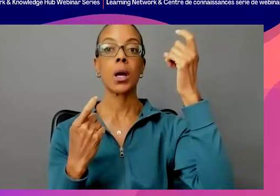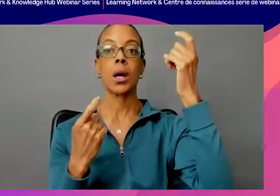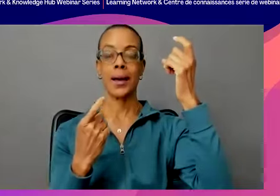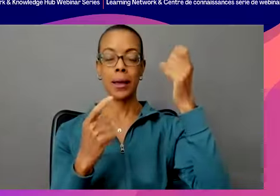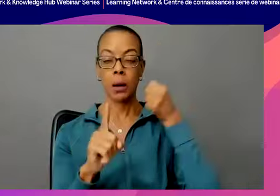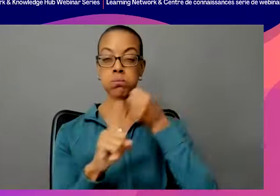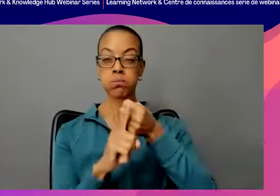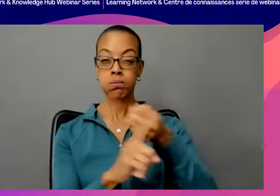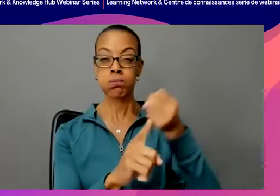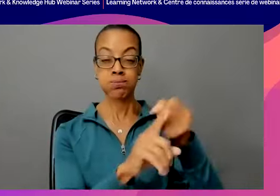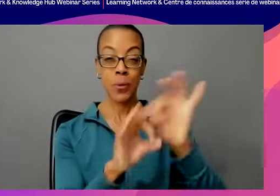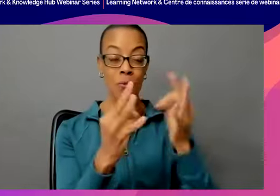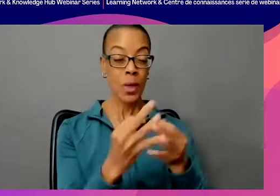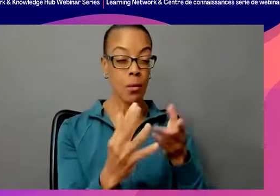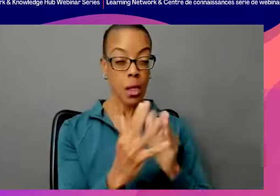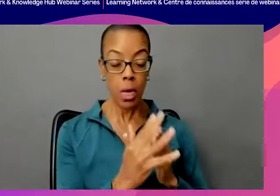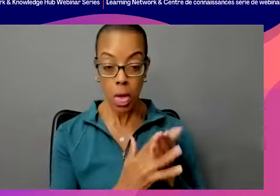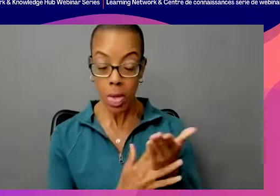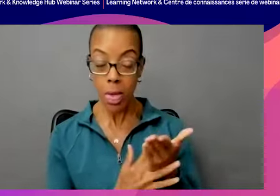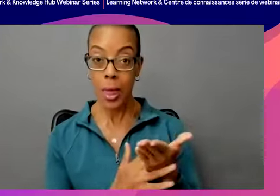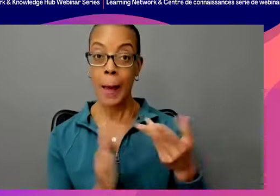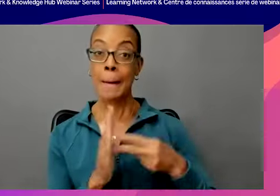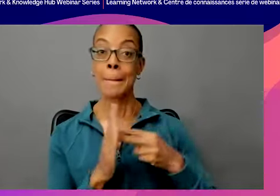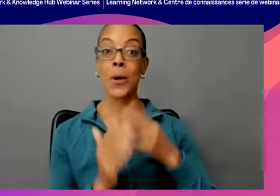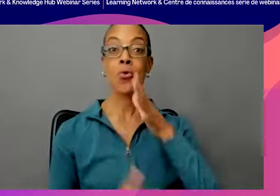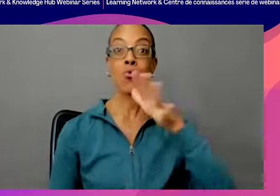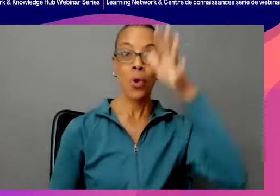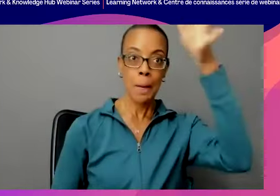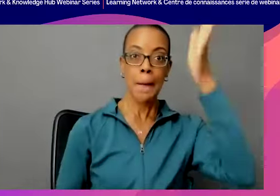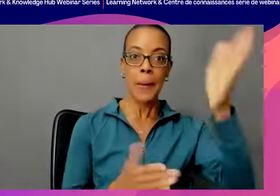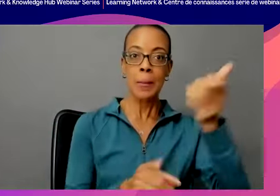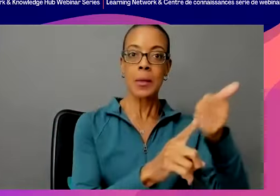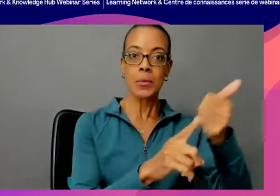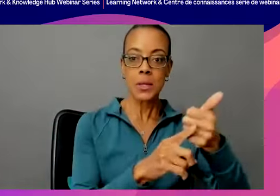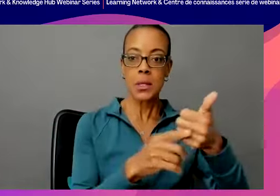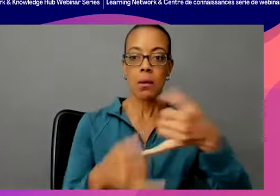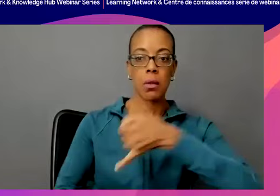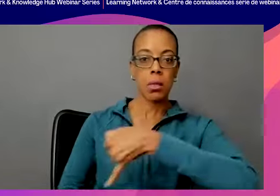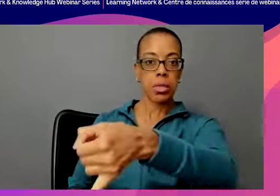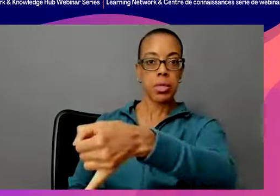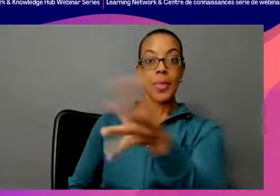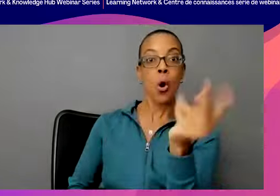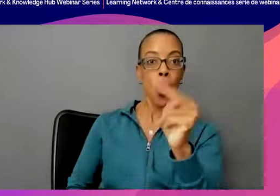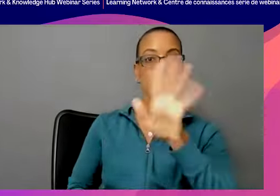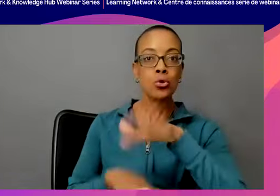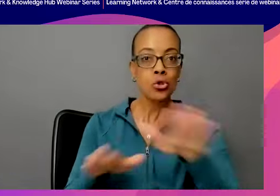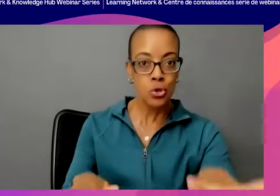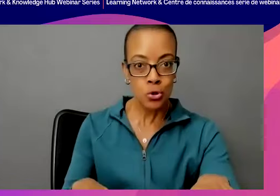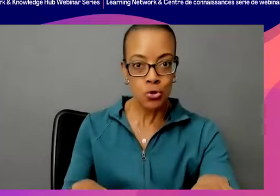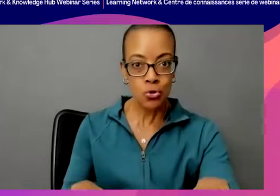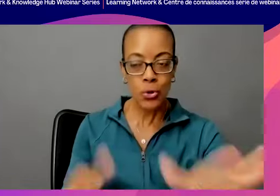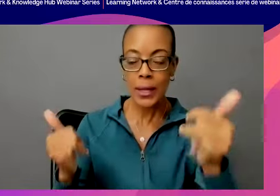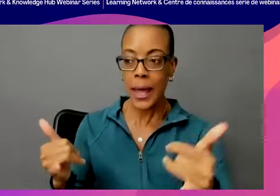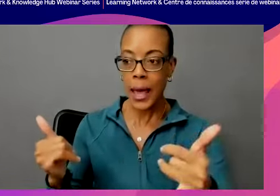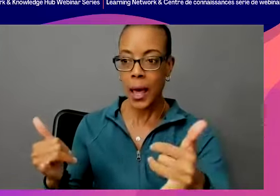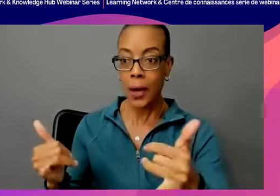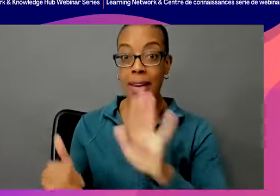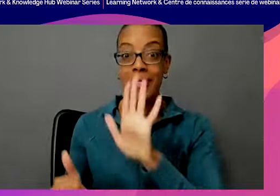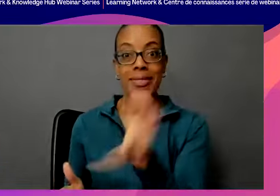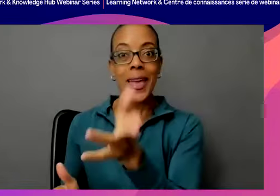gone through means that grandparents may have been restricted from their own kids, and now they're raising their grandkids. So it is so meaningful for us to support